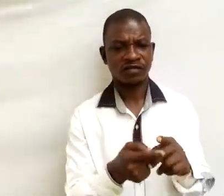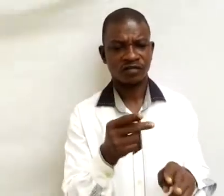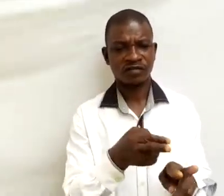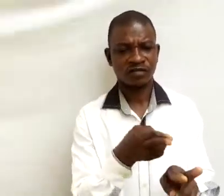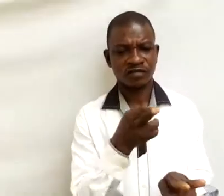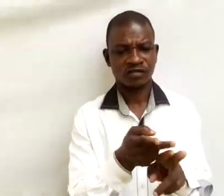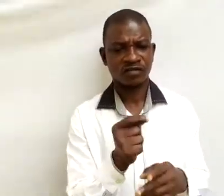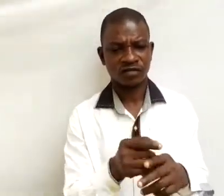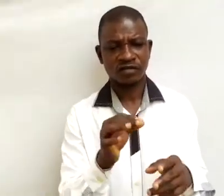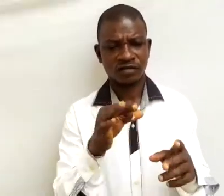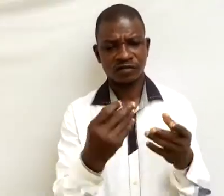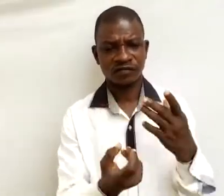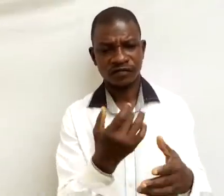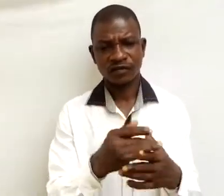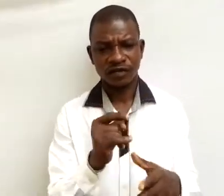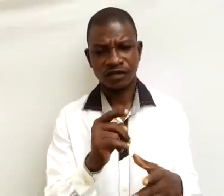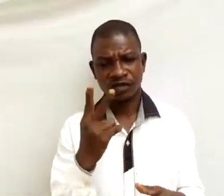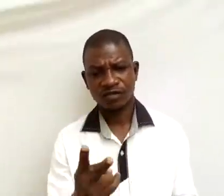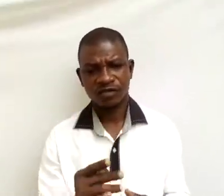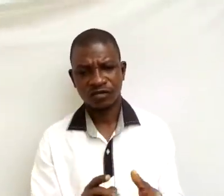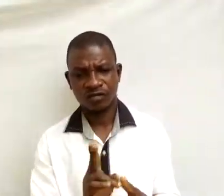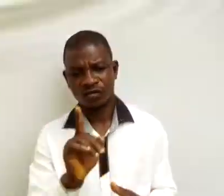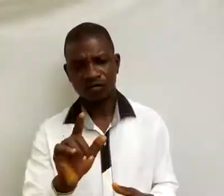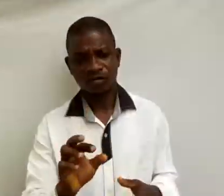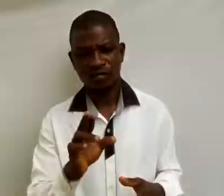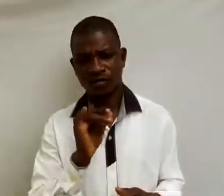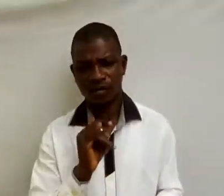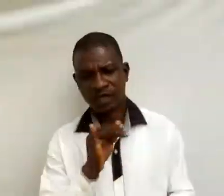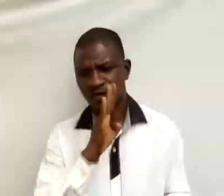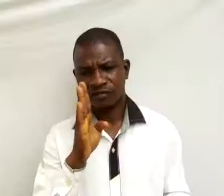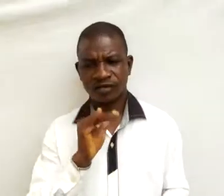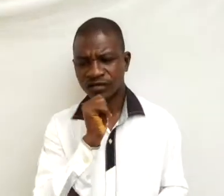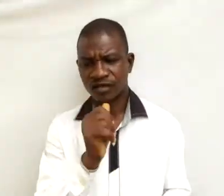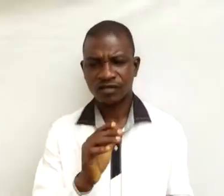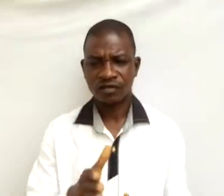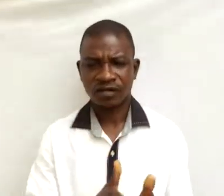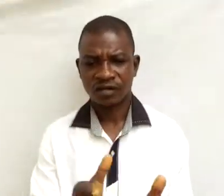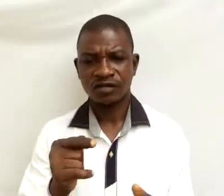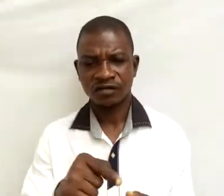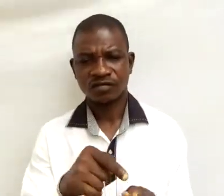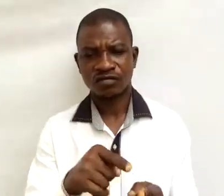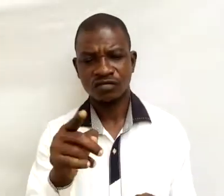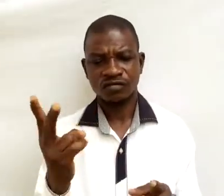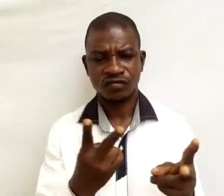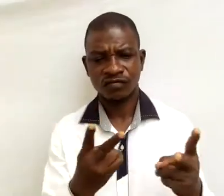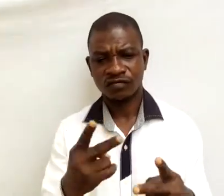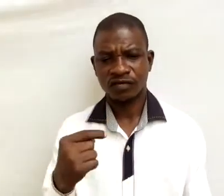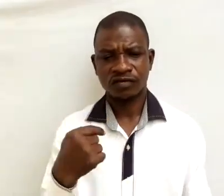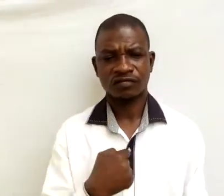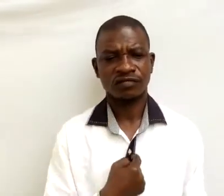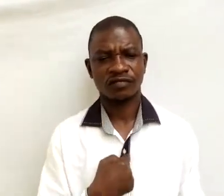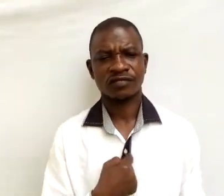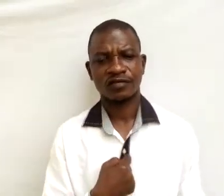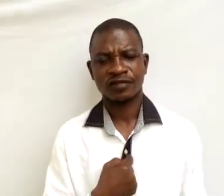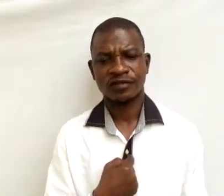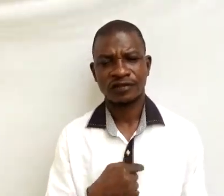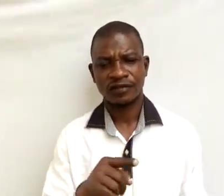clause. 2. Unless you turn a new leaf, I will not allow you to visit me. The next one is